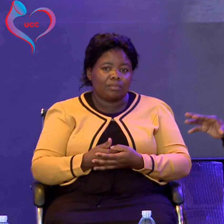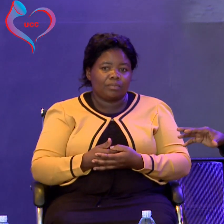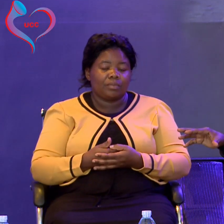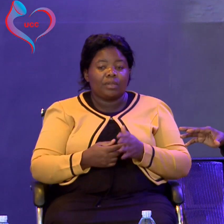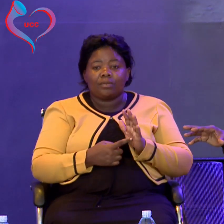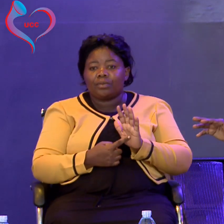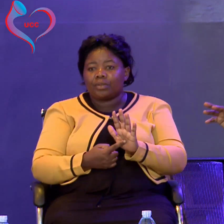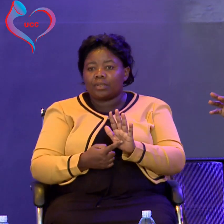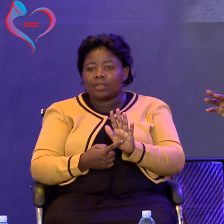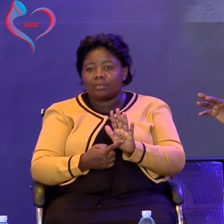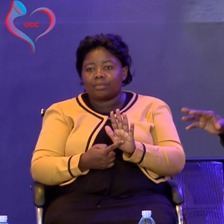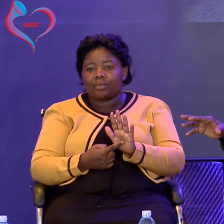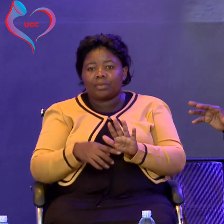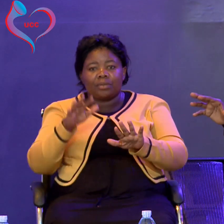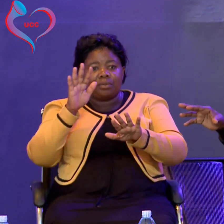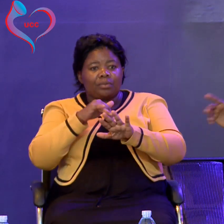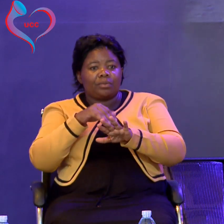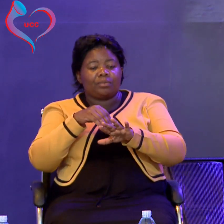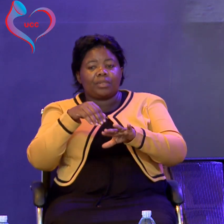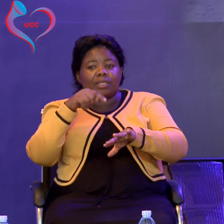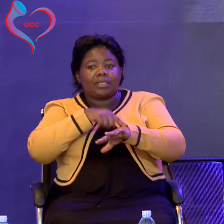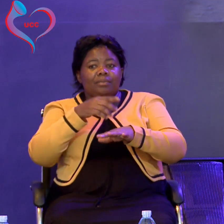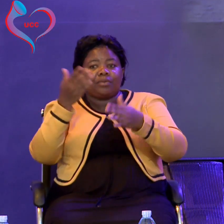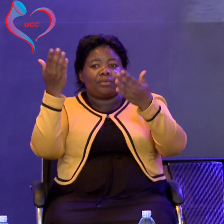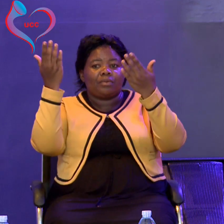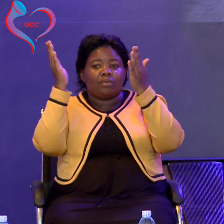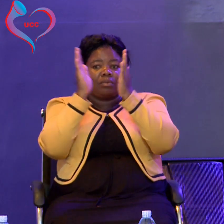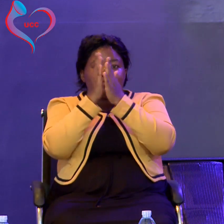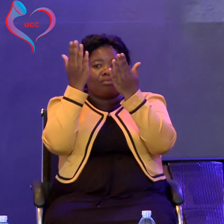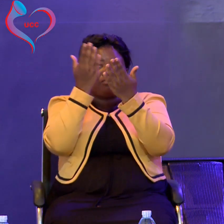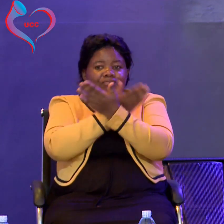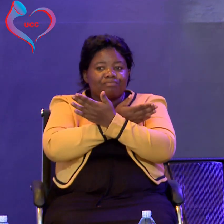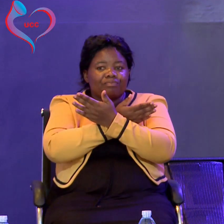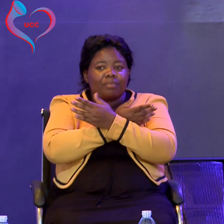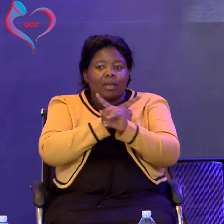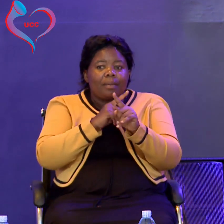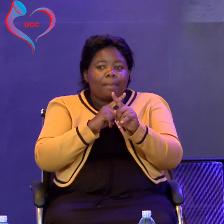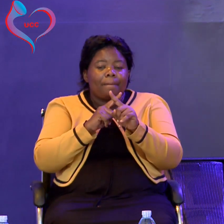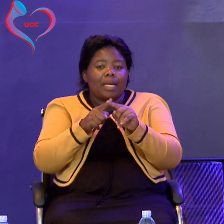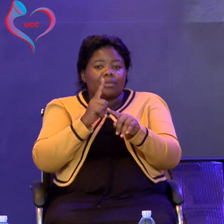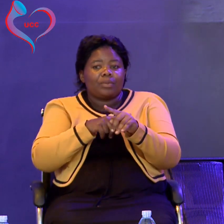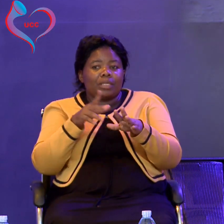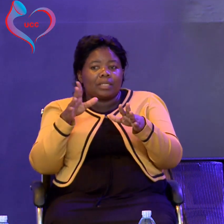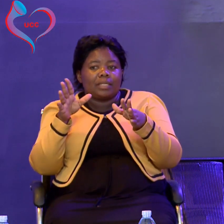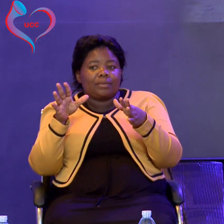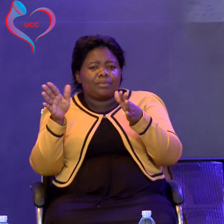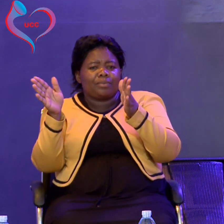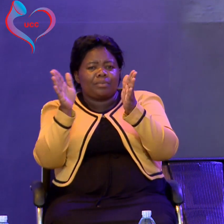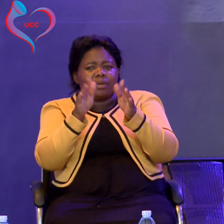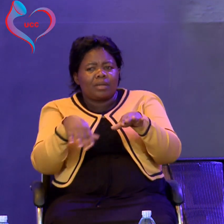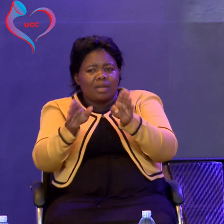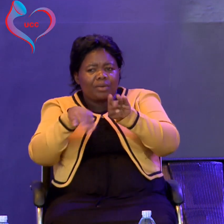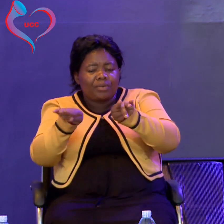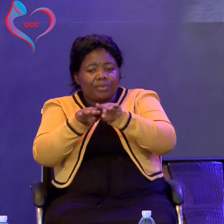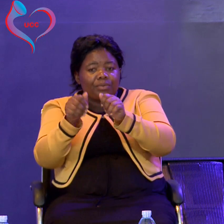ompitidde mu ssaawa eya overnight okubeerayo naye ng'ate nalagaanye okuba ne famire yange mu kusaba. Let's say you call me for the time of when I